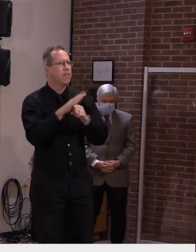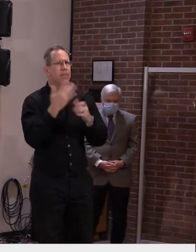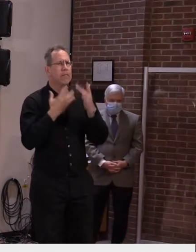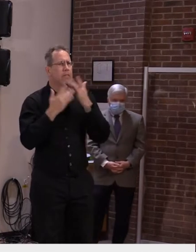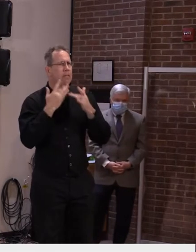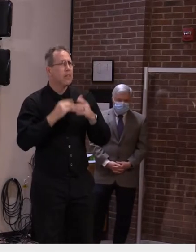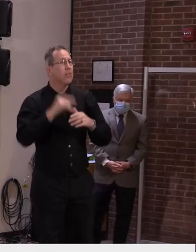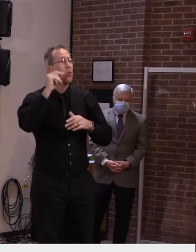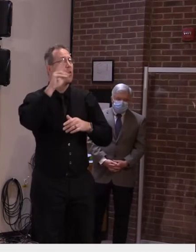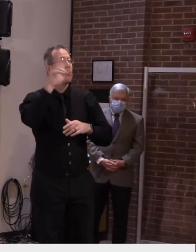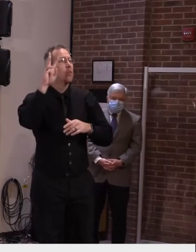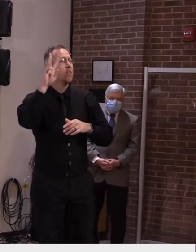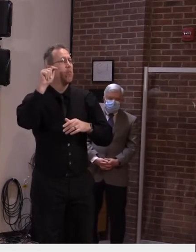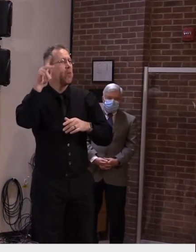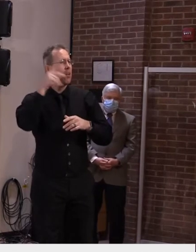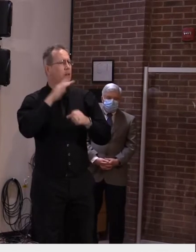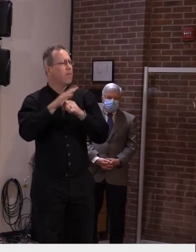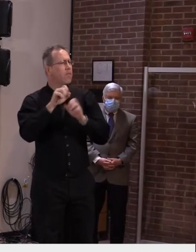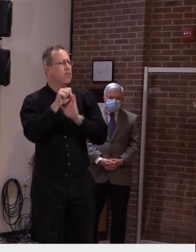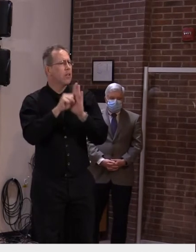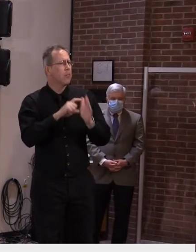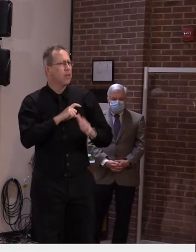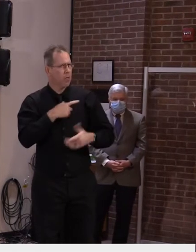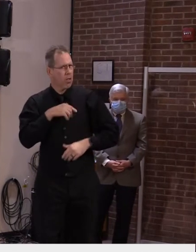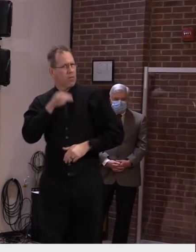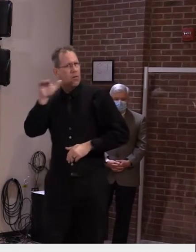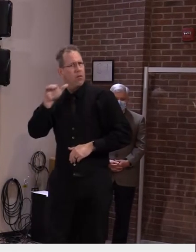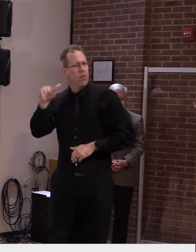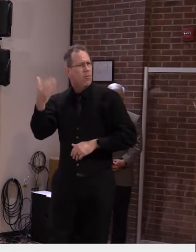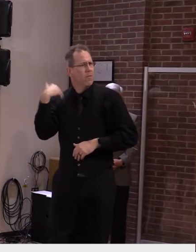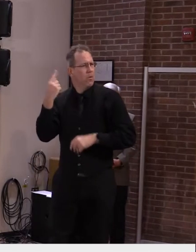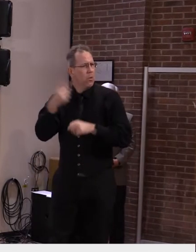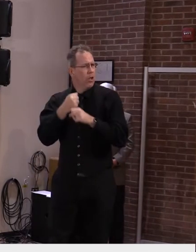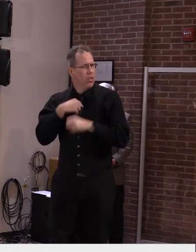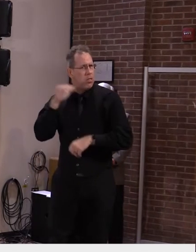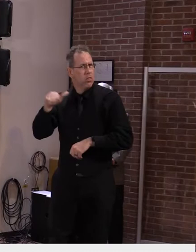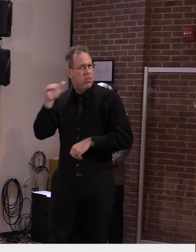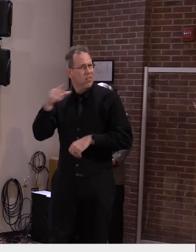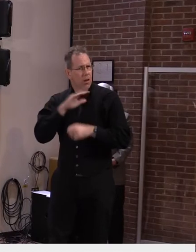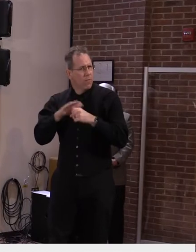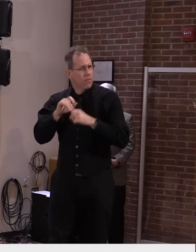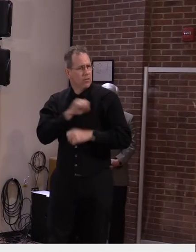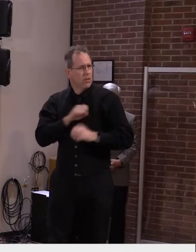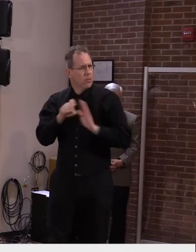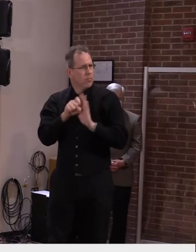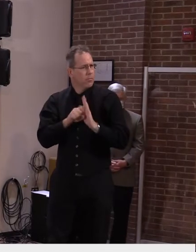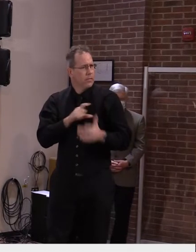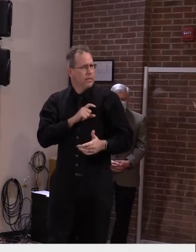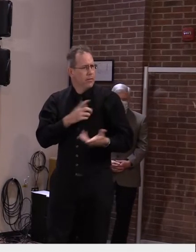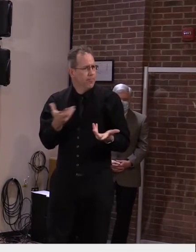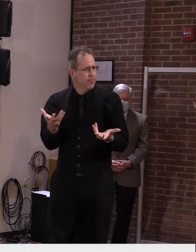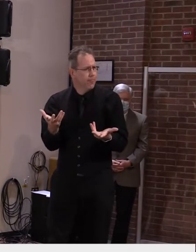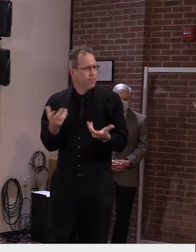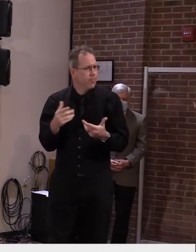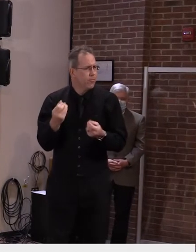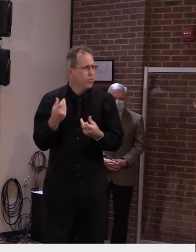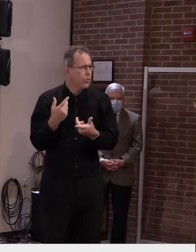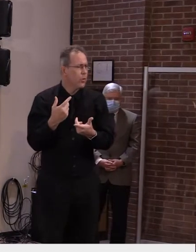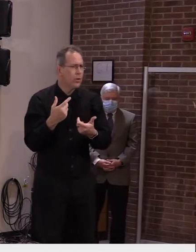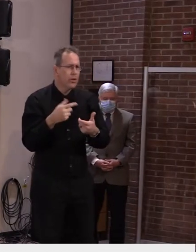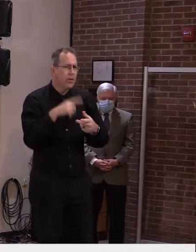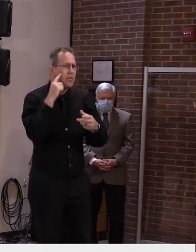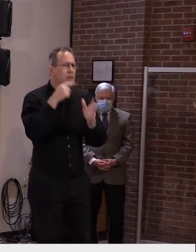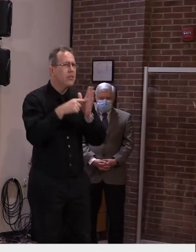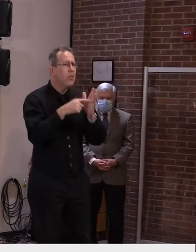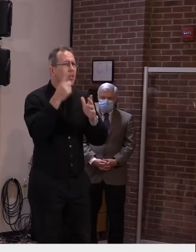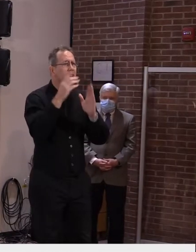evening, State Police were called to a double homicide just off Route 2 in Elburg, just a few hundred feet from a major state